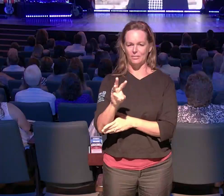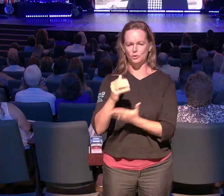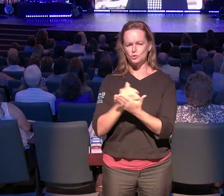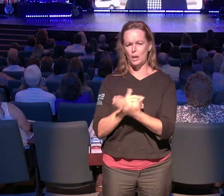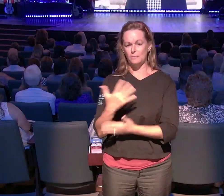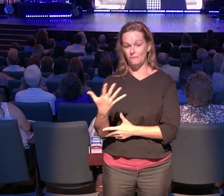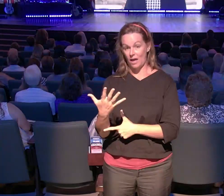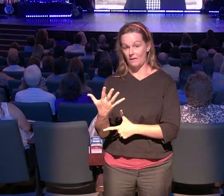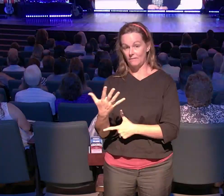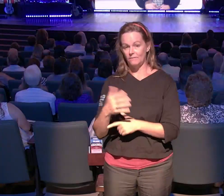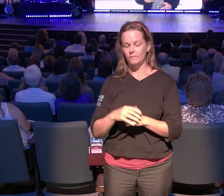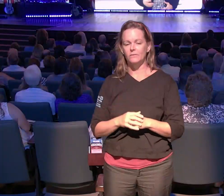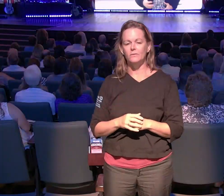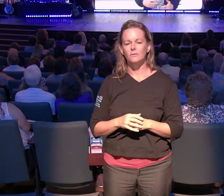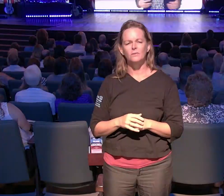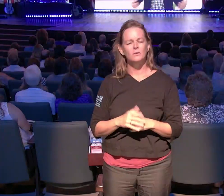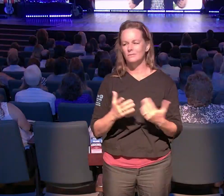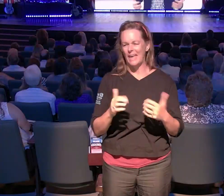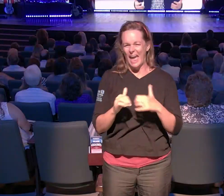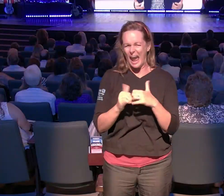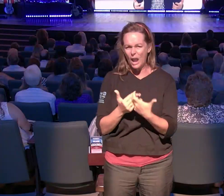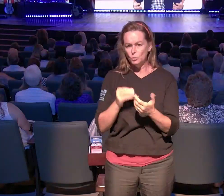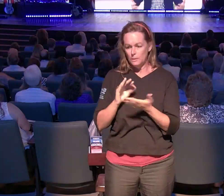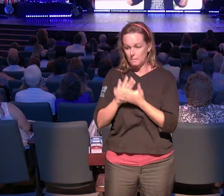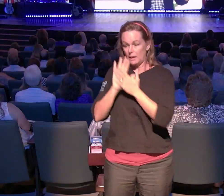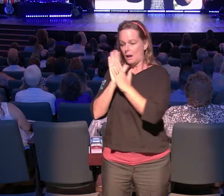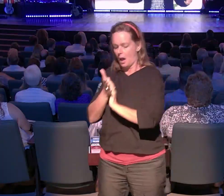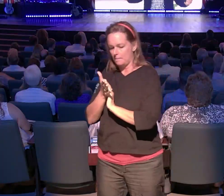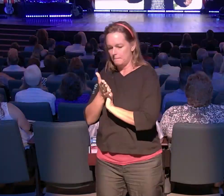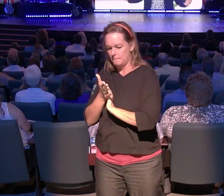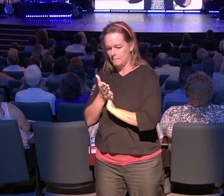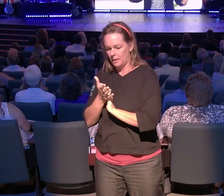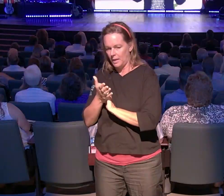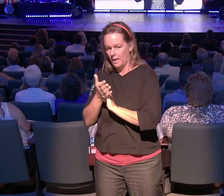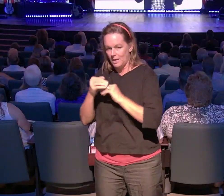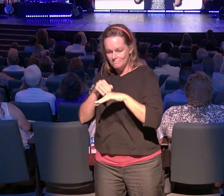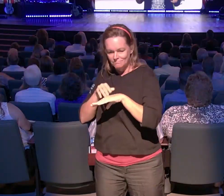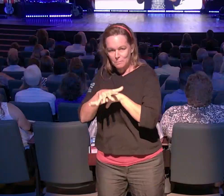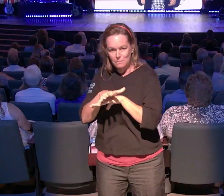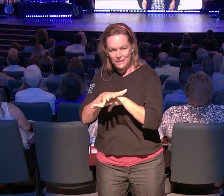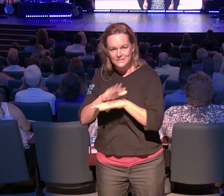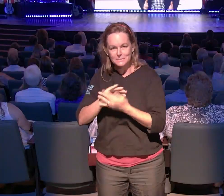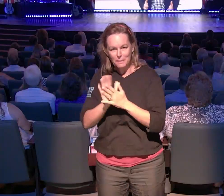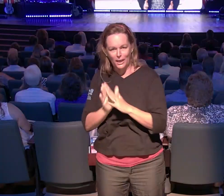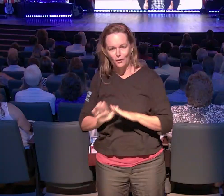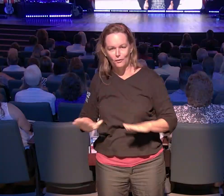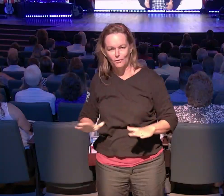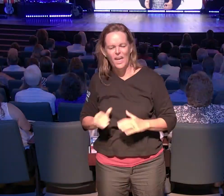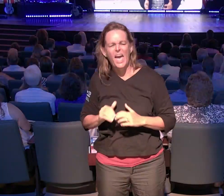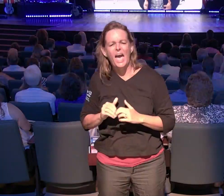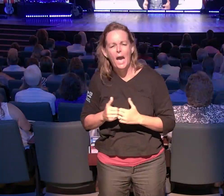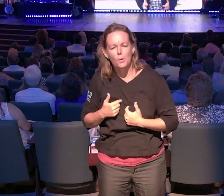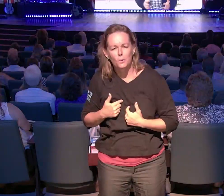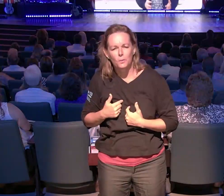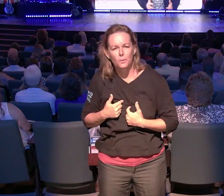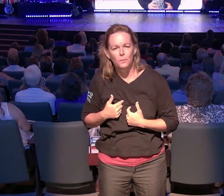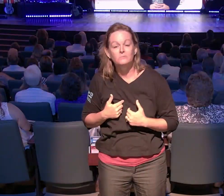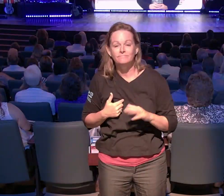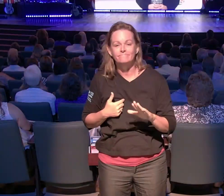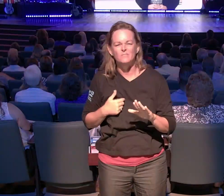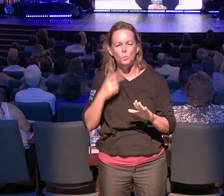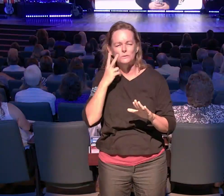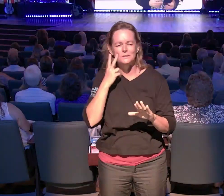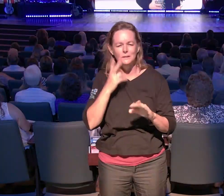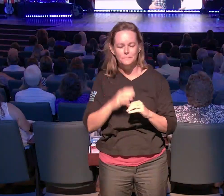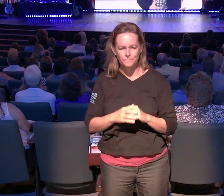your role as a peacemaker so that you and the people around you and our nation can walk in God's blessings. The truth that we're going to look at